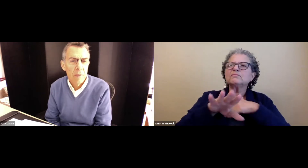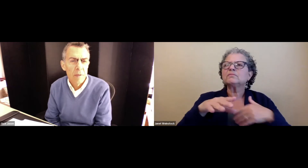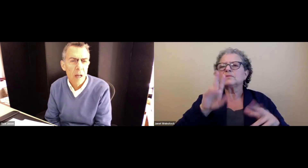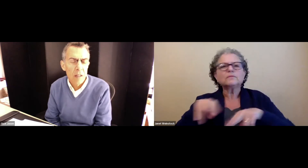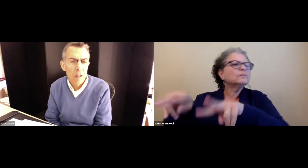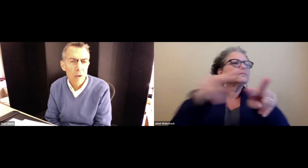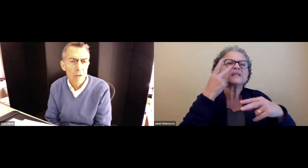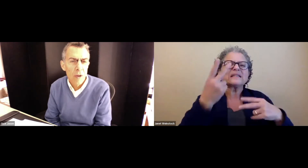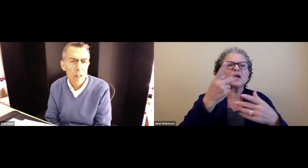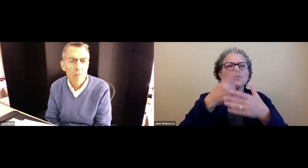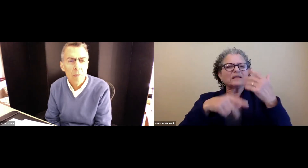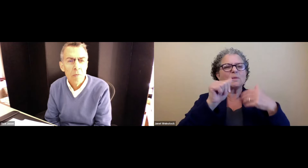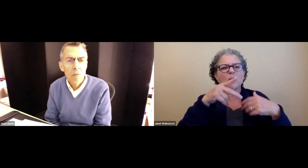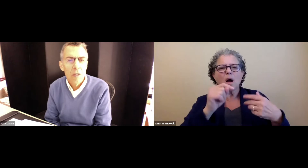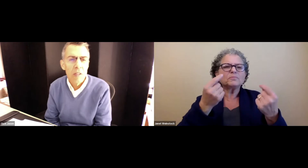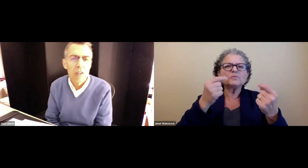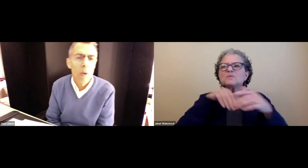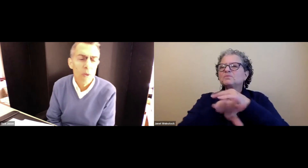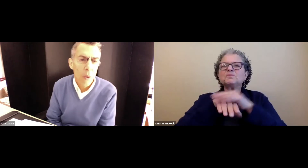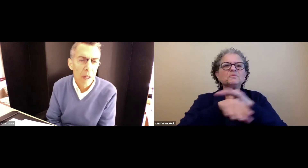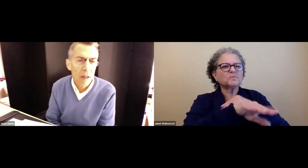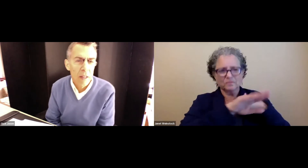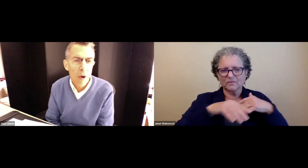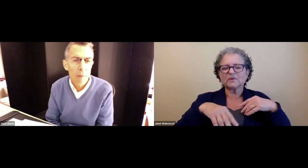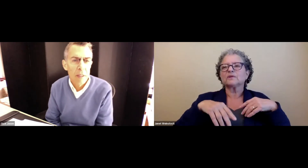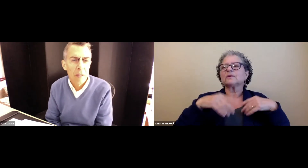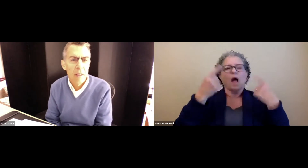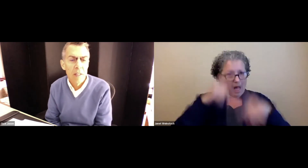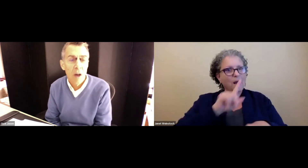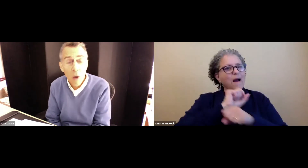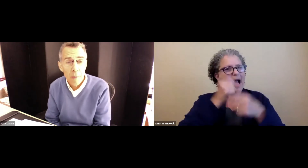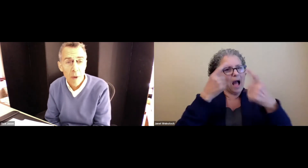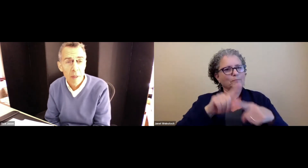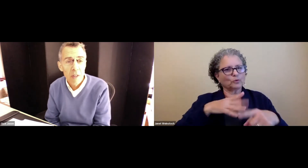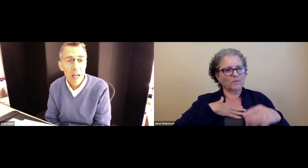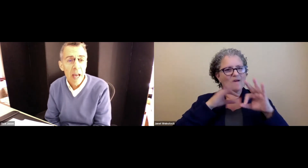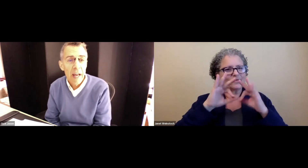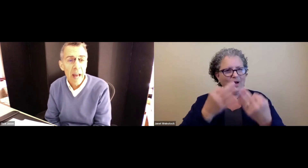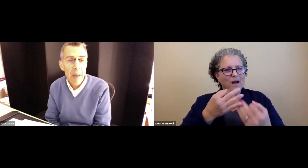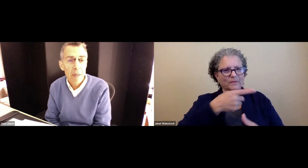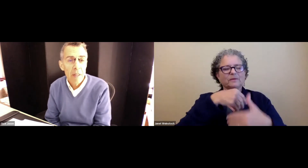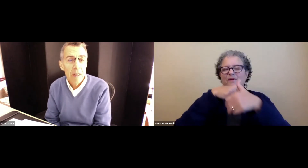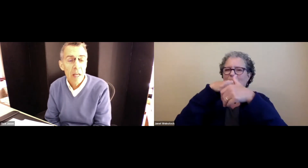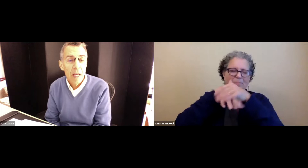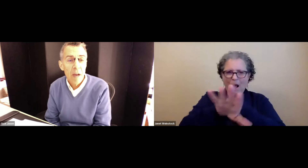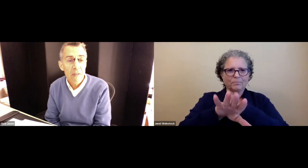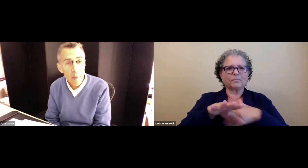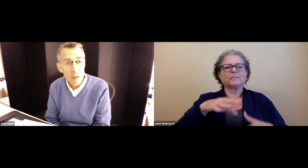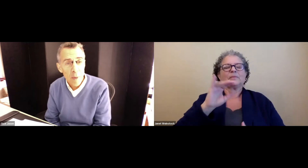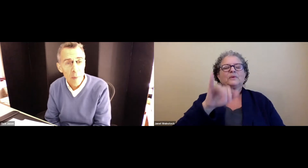knocked on the door, tried to see what was going on in the apartment, into all the apartments. And it happened in my family's apartment that